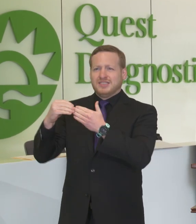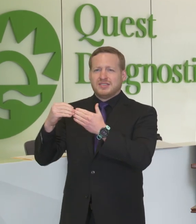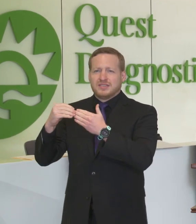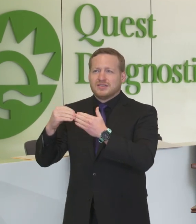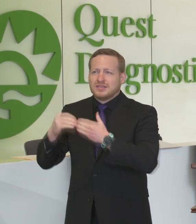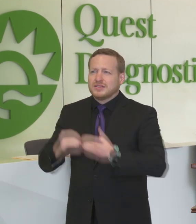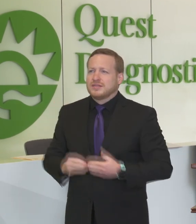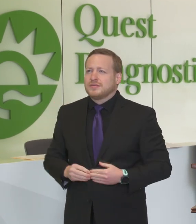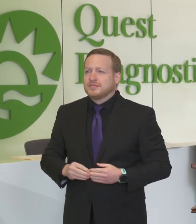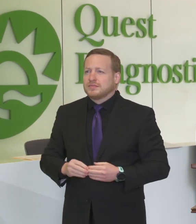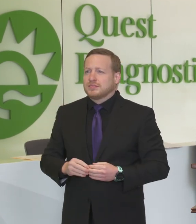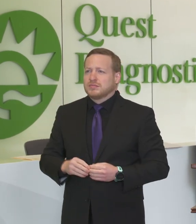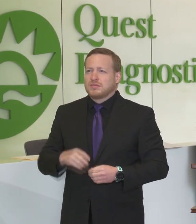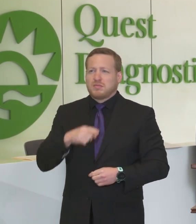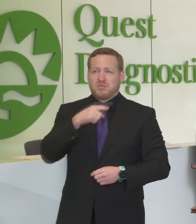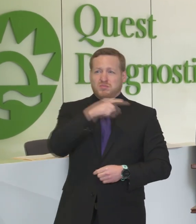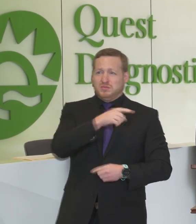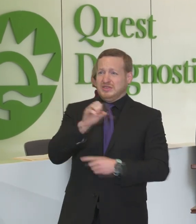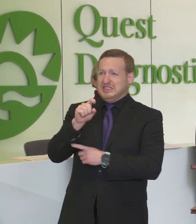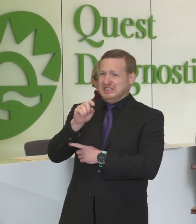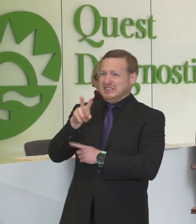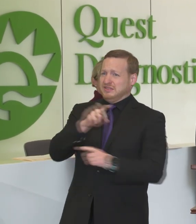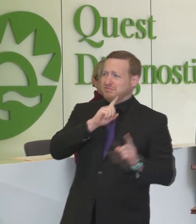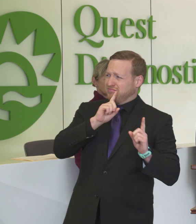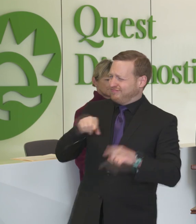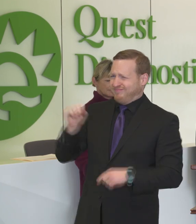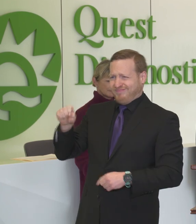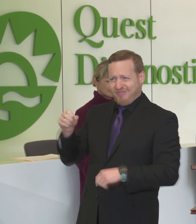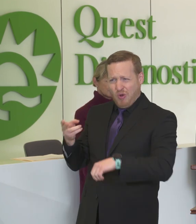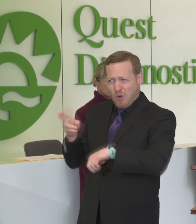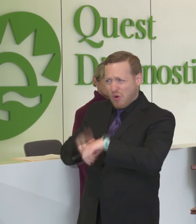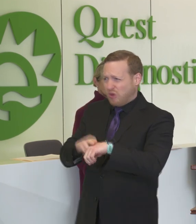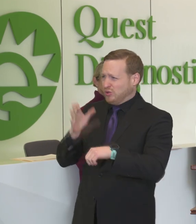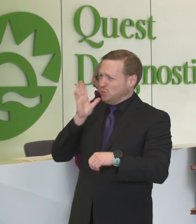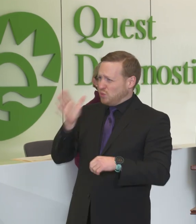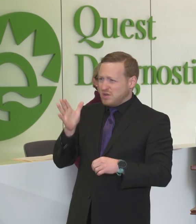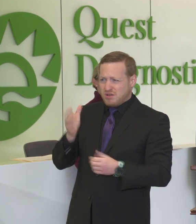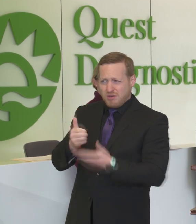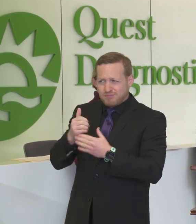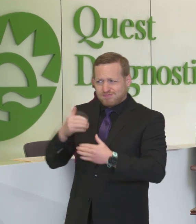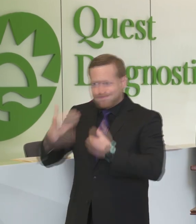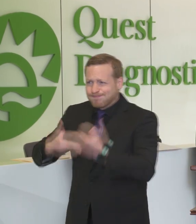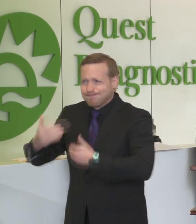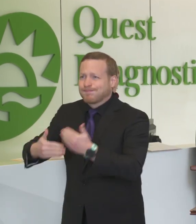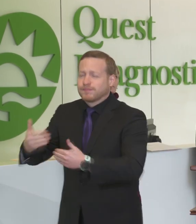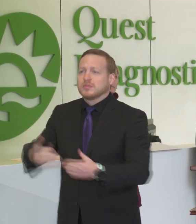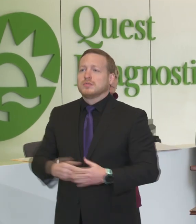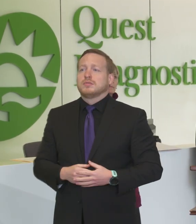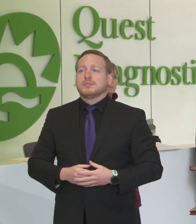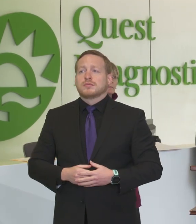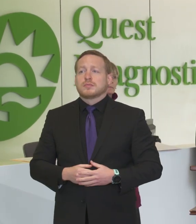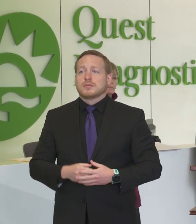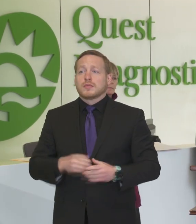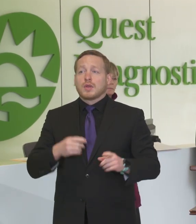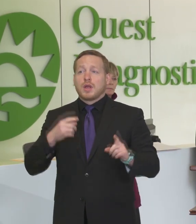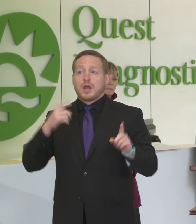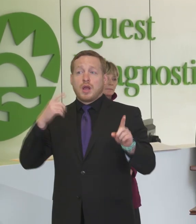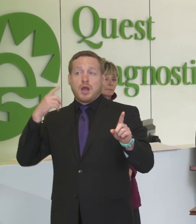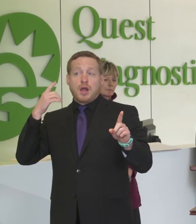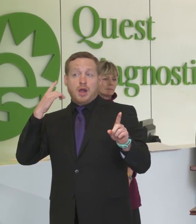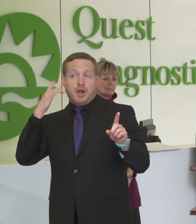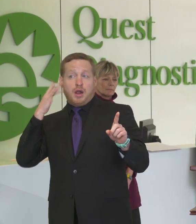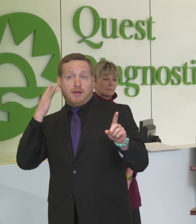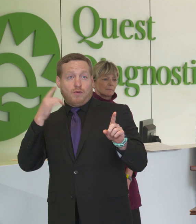of course. And as soon as we get to the point where we make the pivot and have the ability to start doing